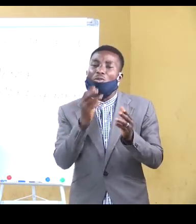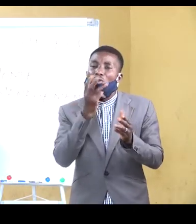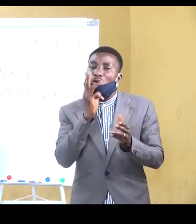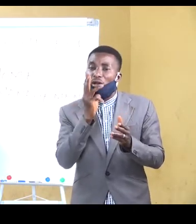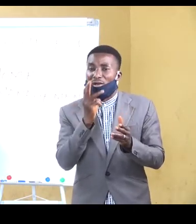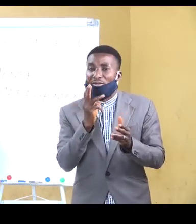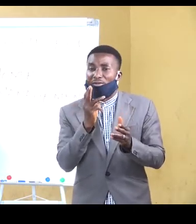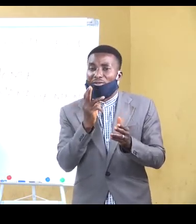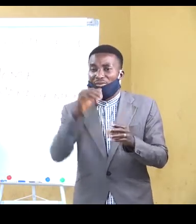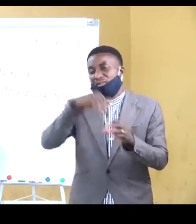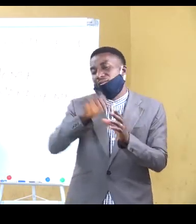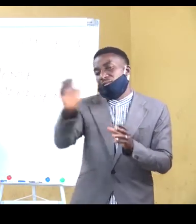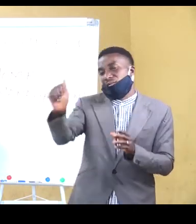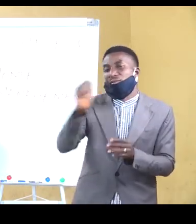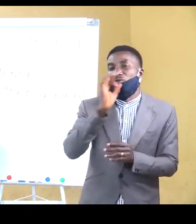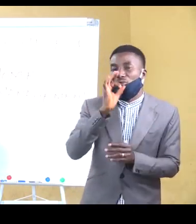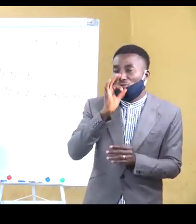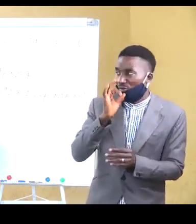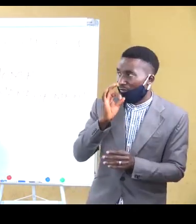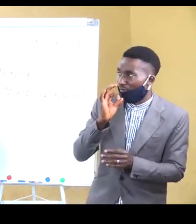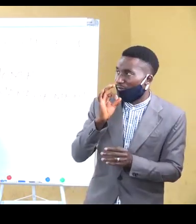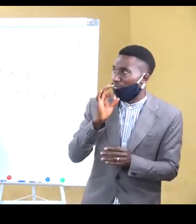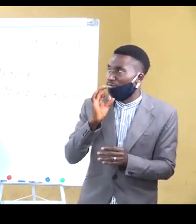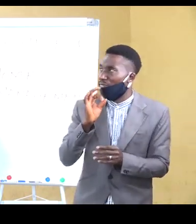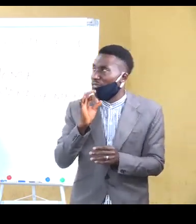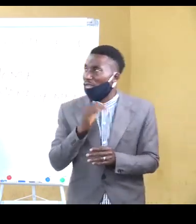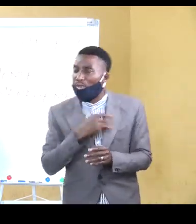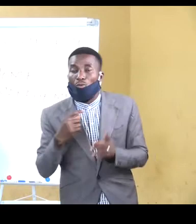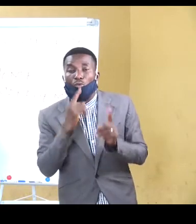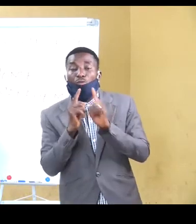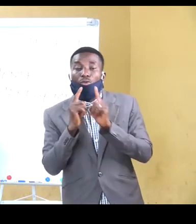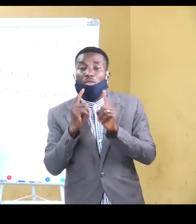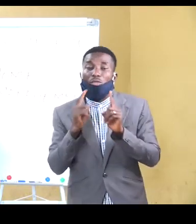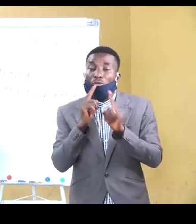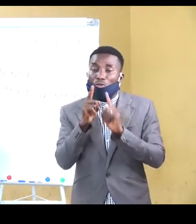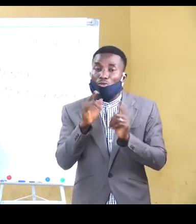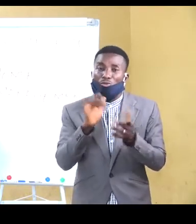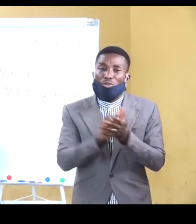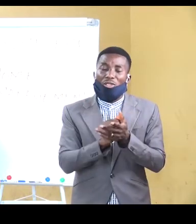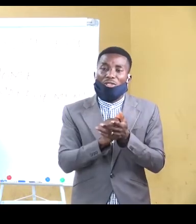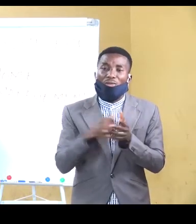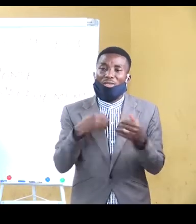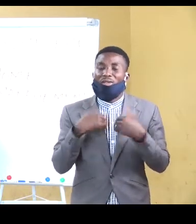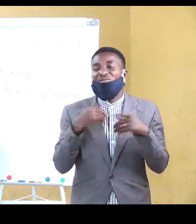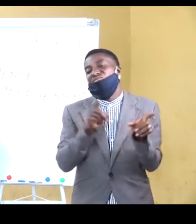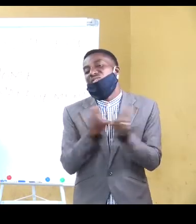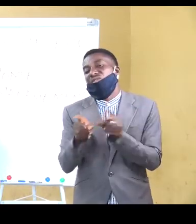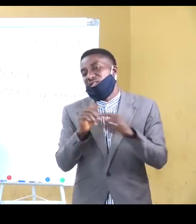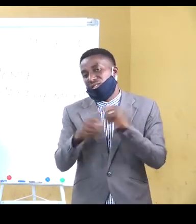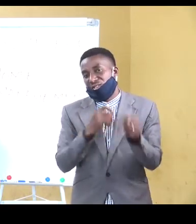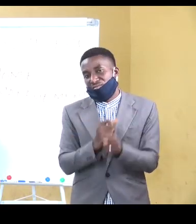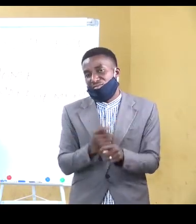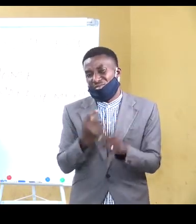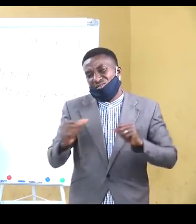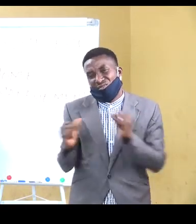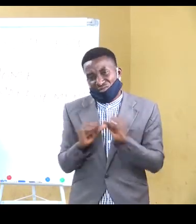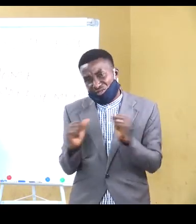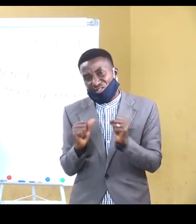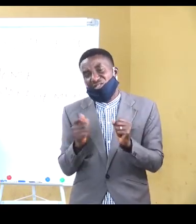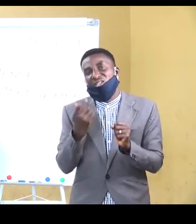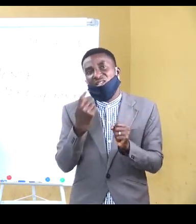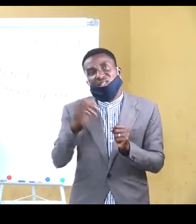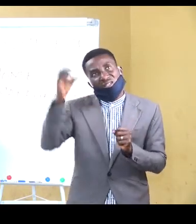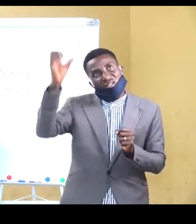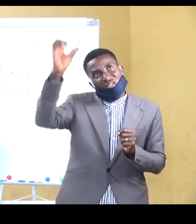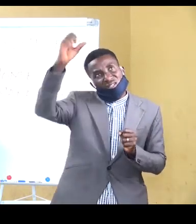drying, which is the solar drying, the tunnel drying, the vacuum drying, the freeze drying,